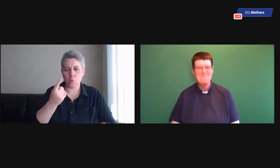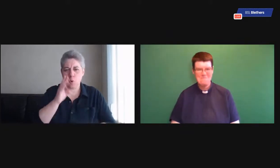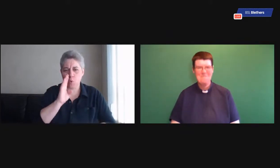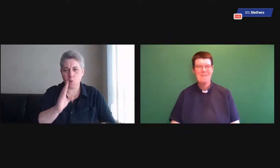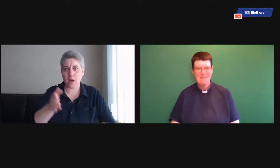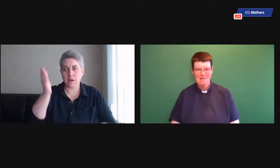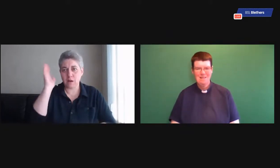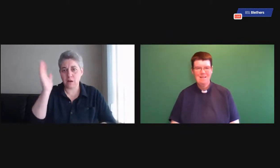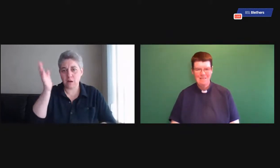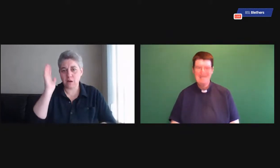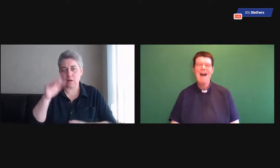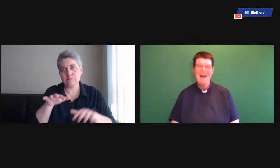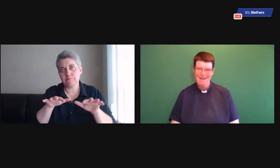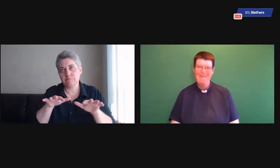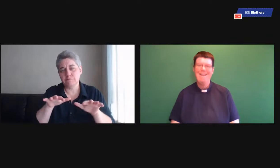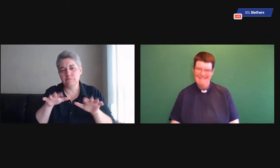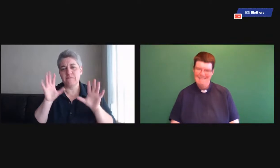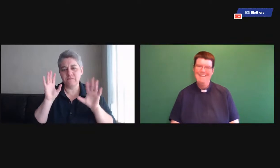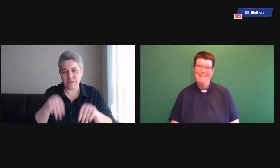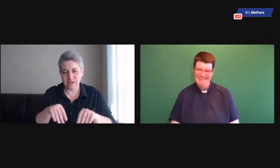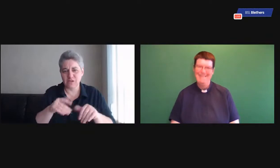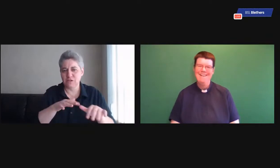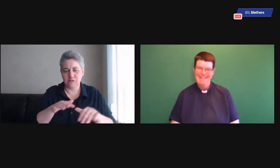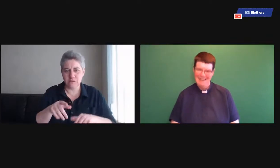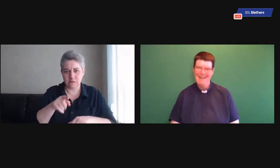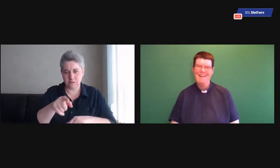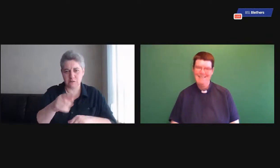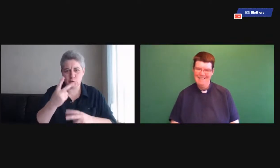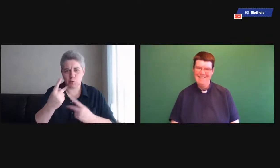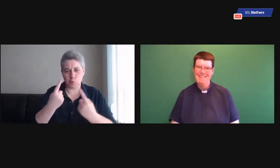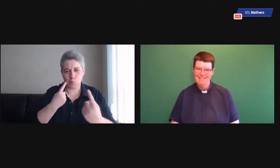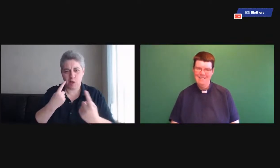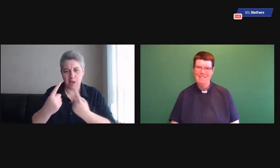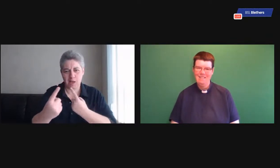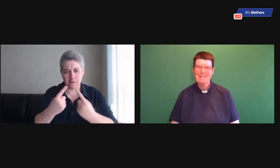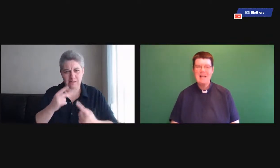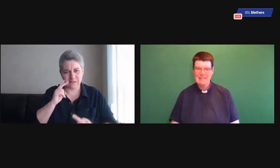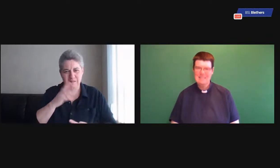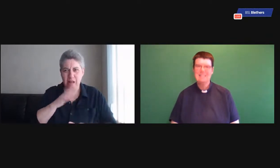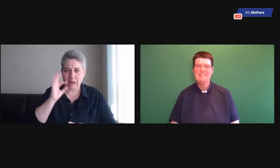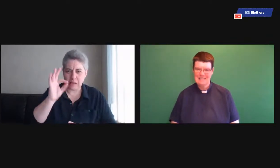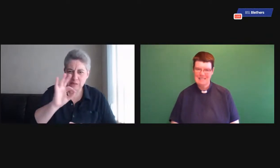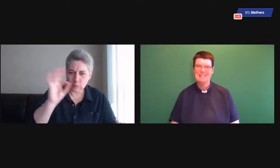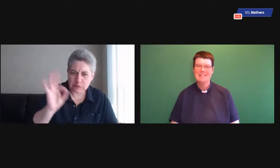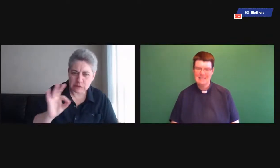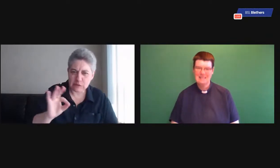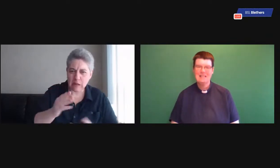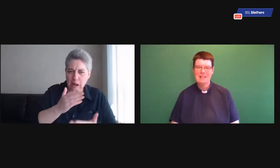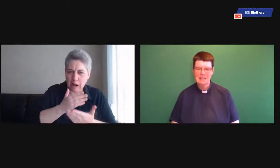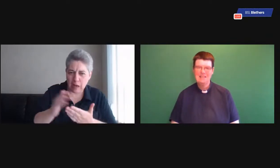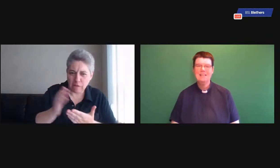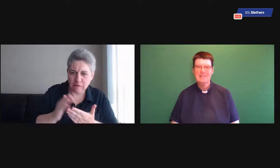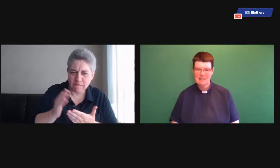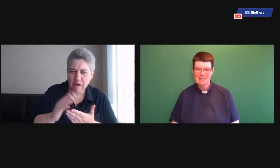If you don't understand, you need something clarified, interrupt. That's how we converse.